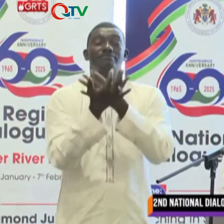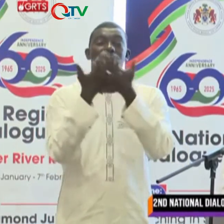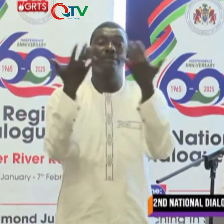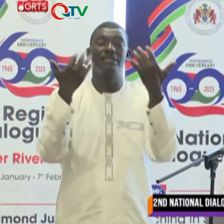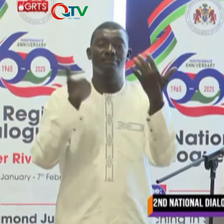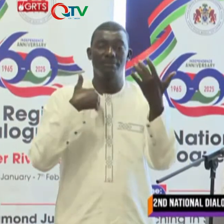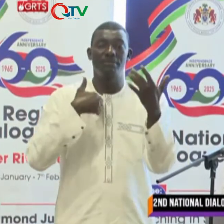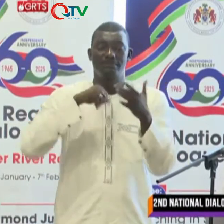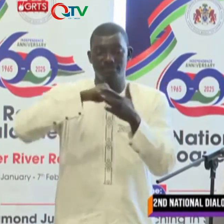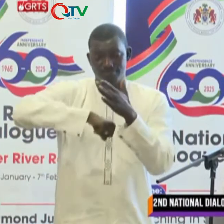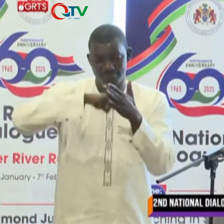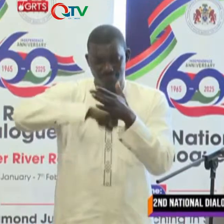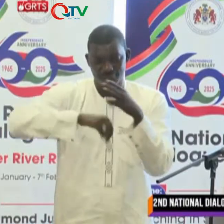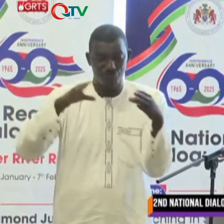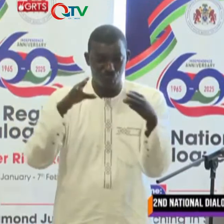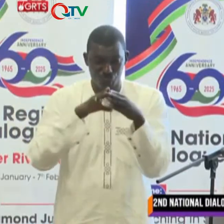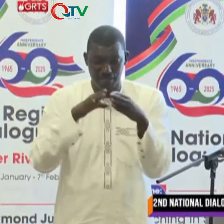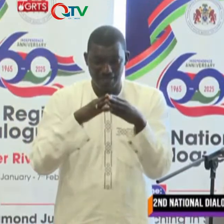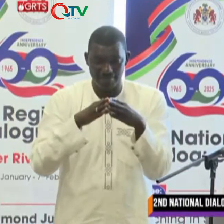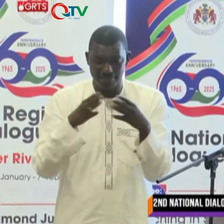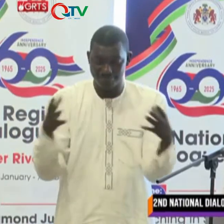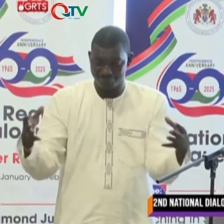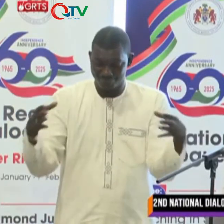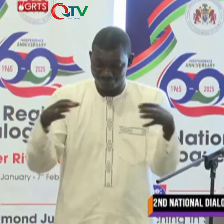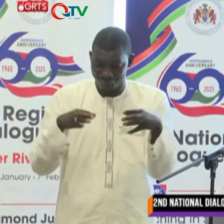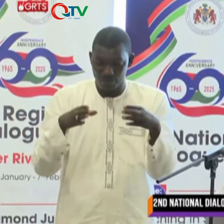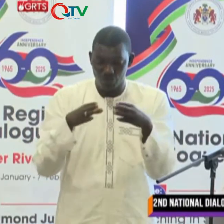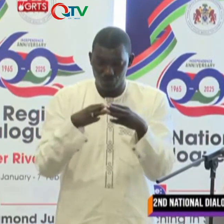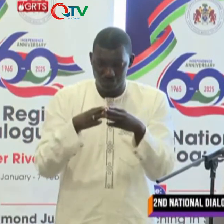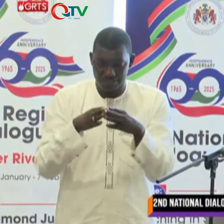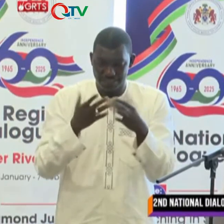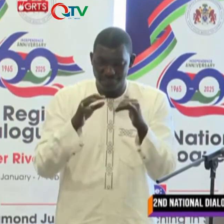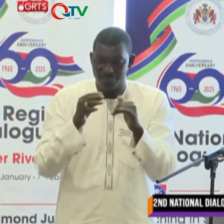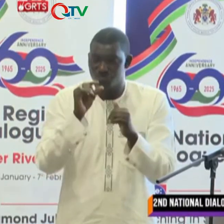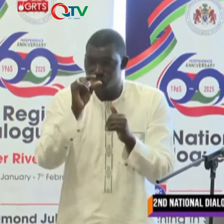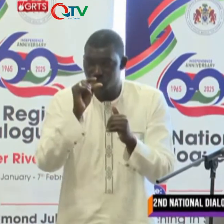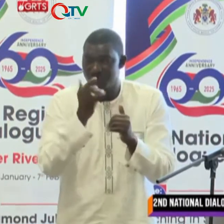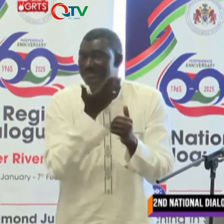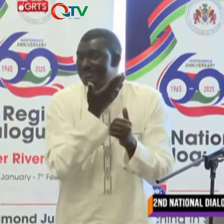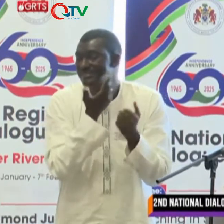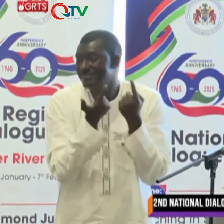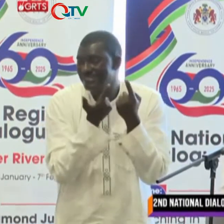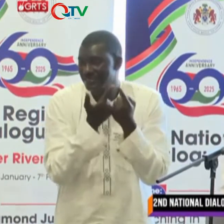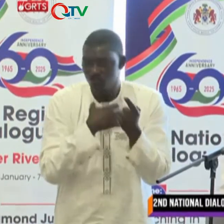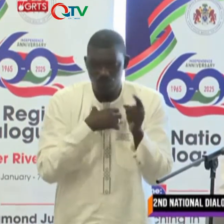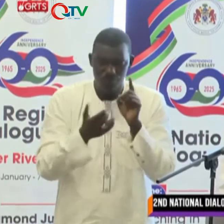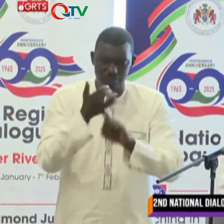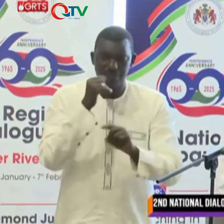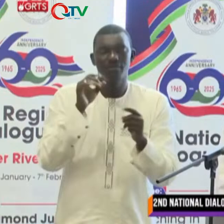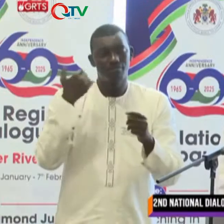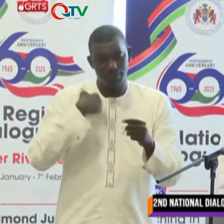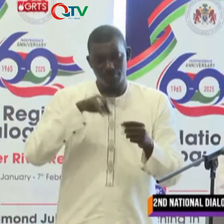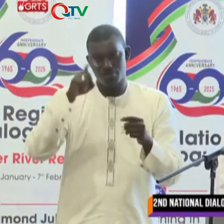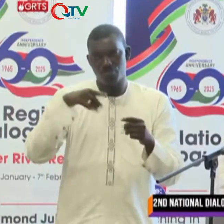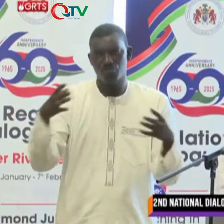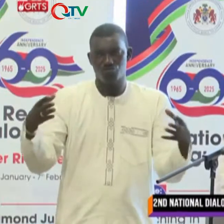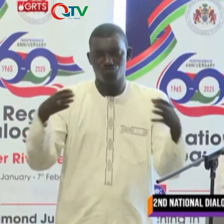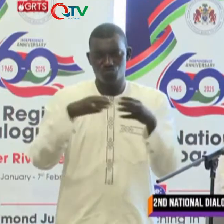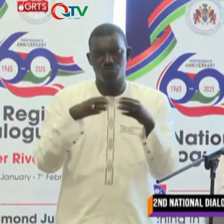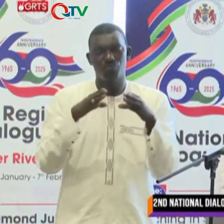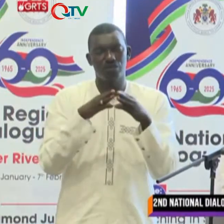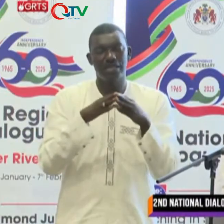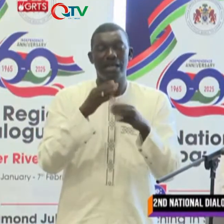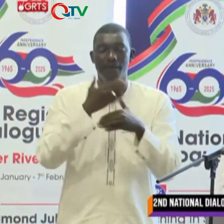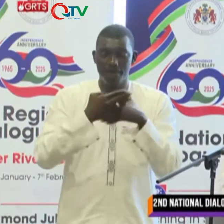to strive together if even the simplest of things is to be achieved. Building a